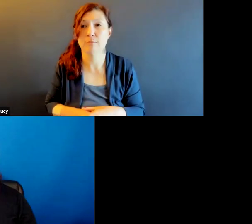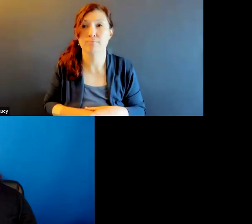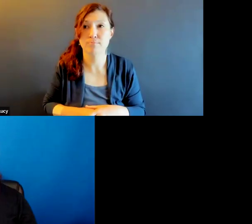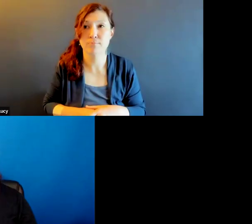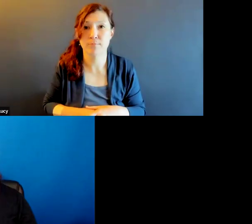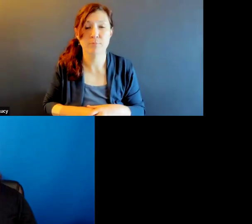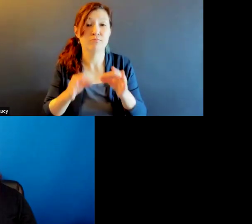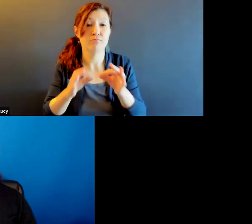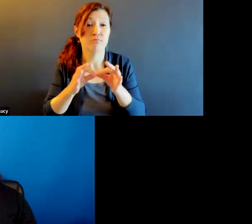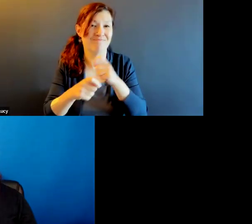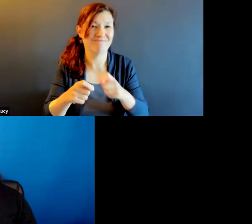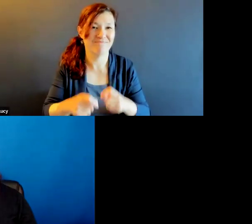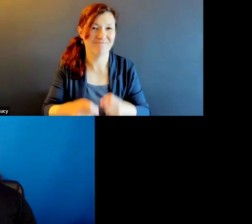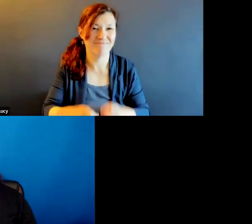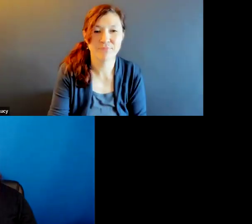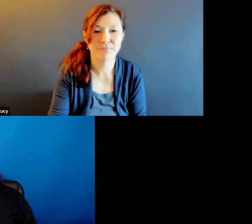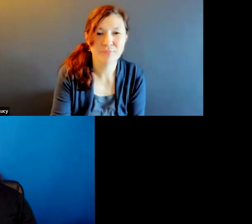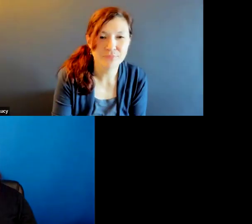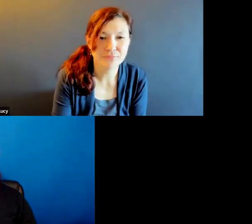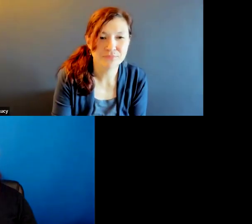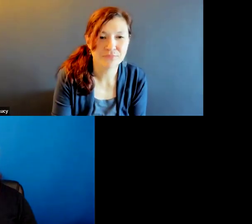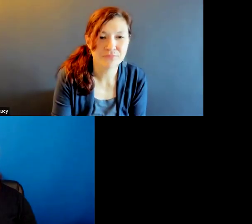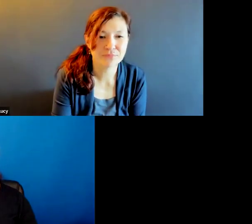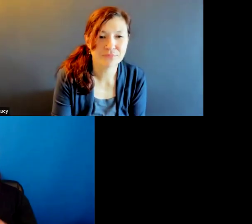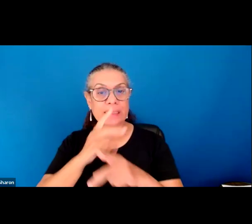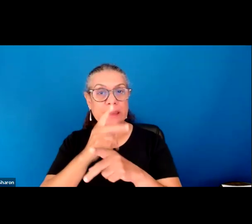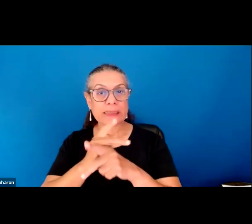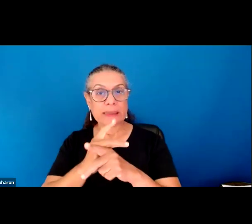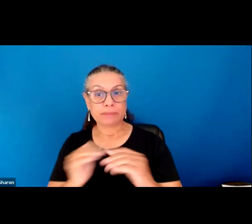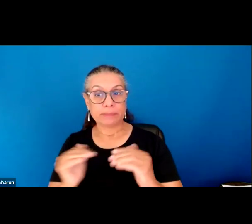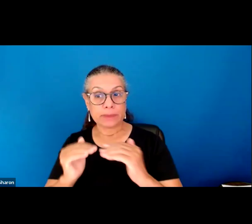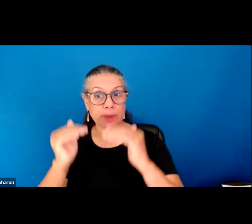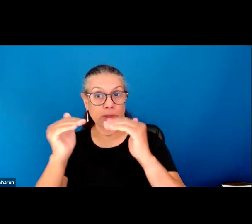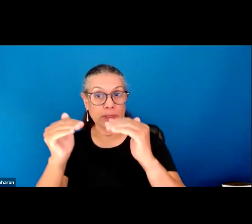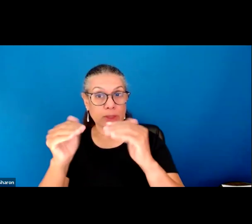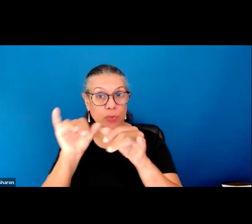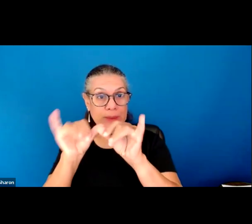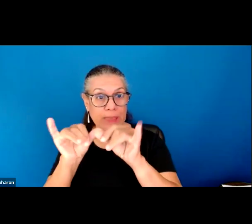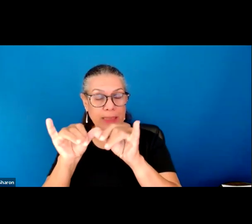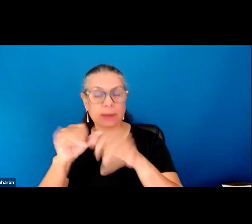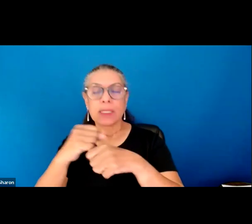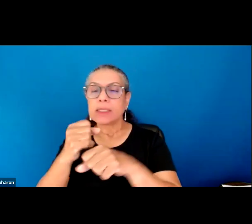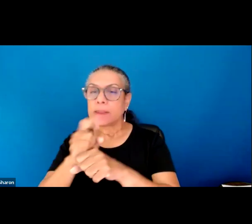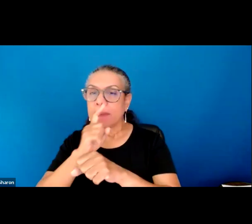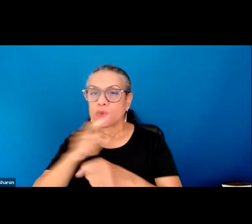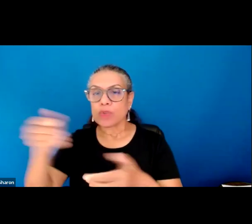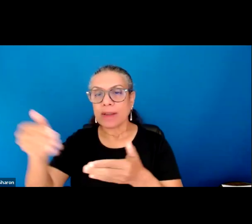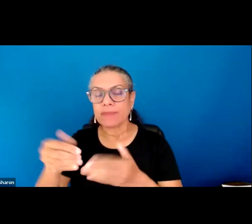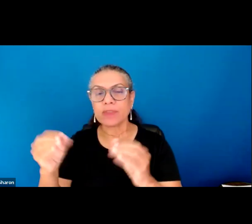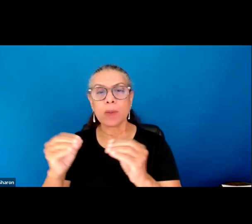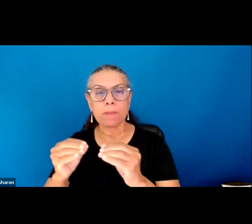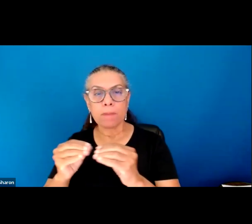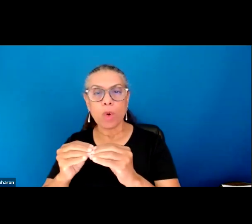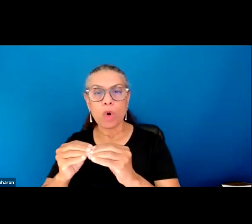in support of keeping tiers sized by population, respondents felt that this would ensure invitations are sent to a more